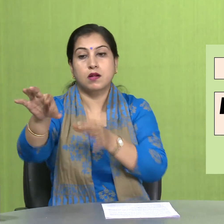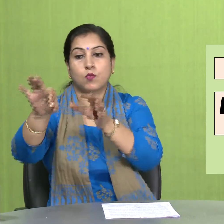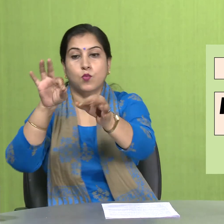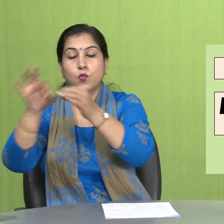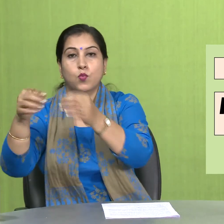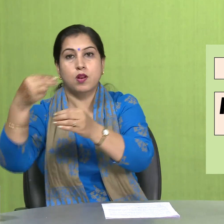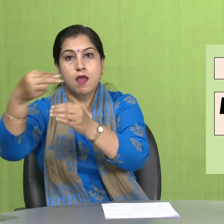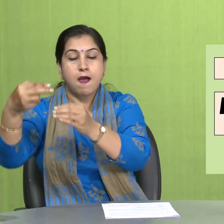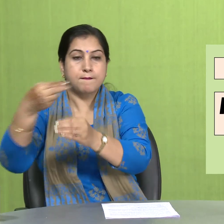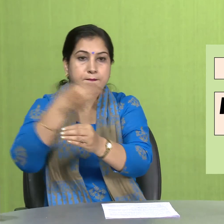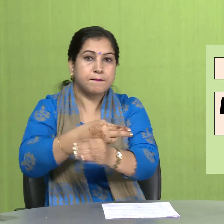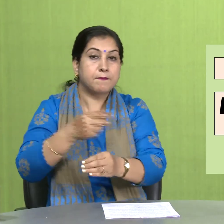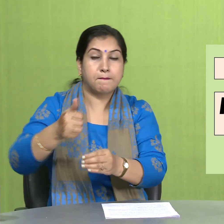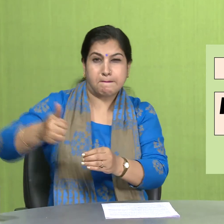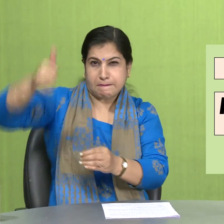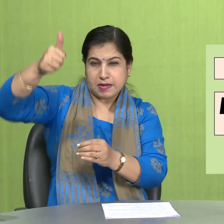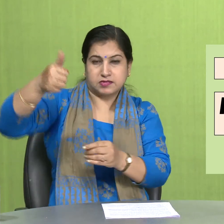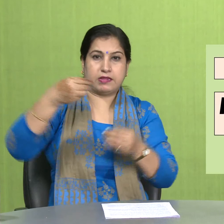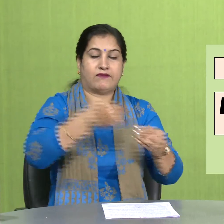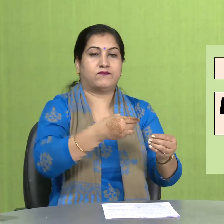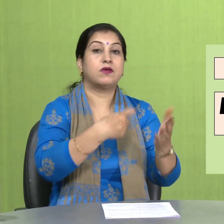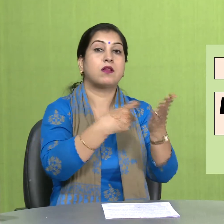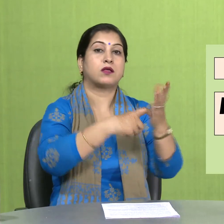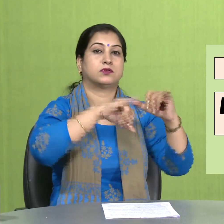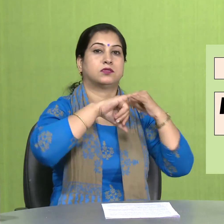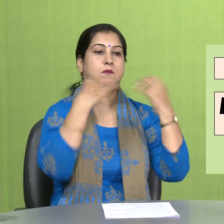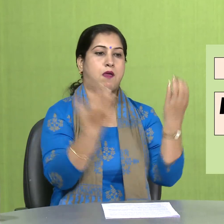the Rajya Sabha by the President of India.